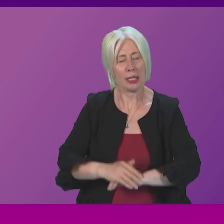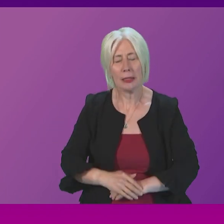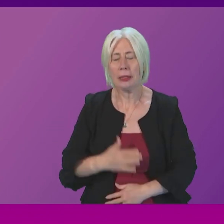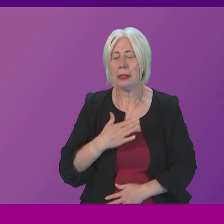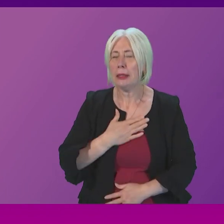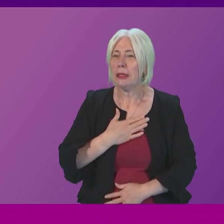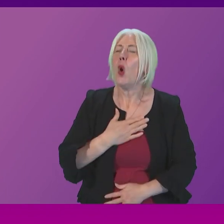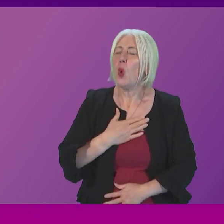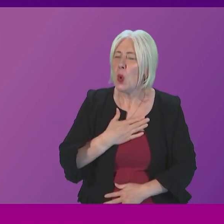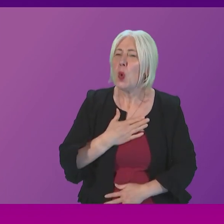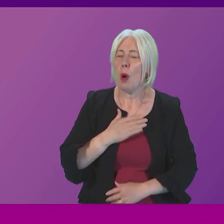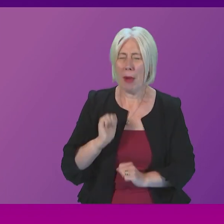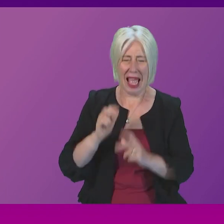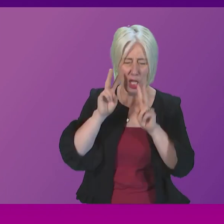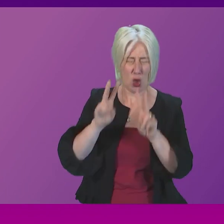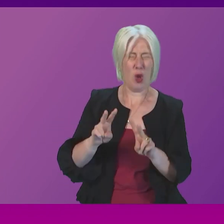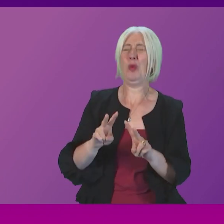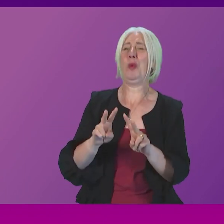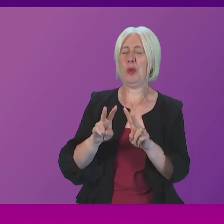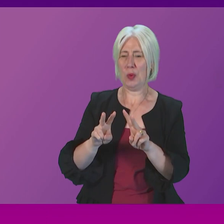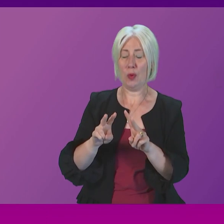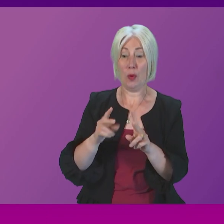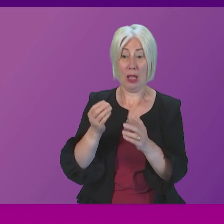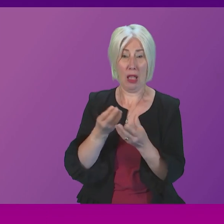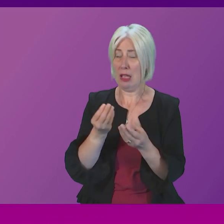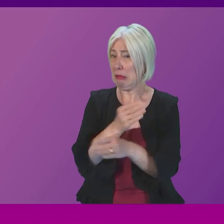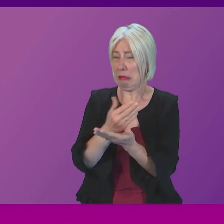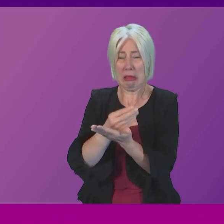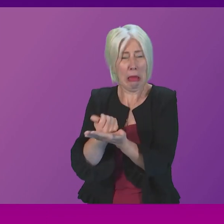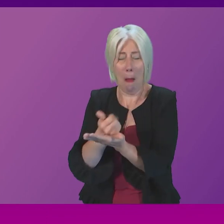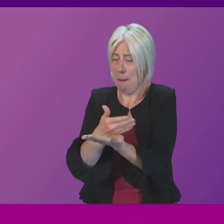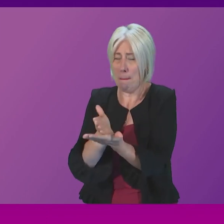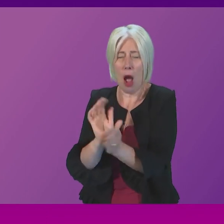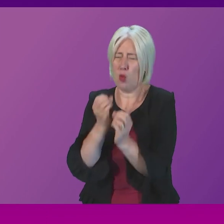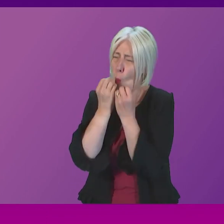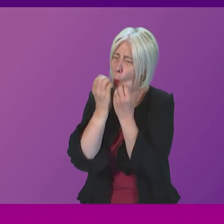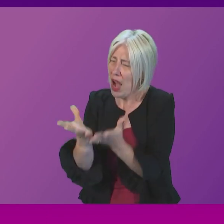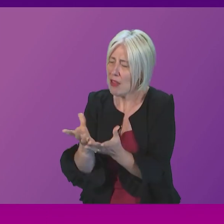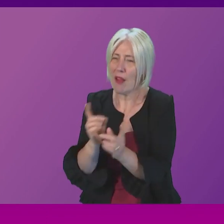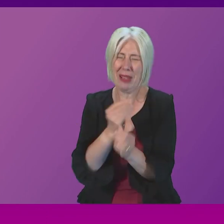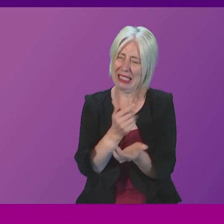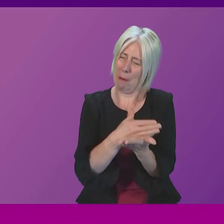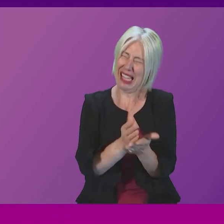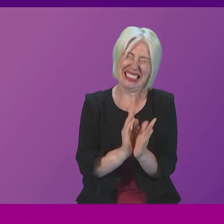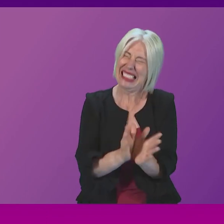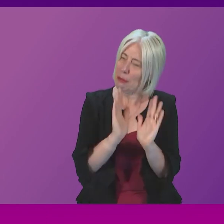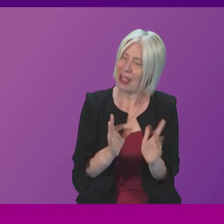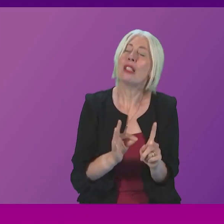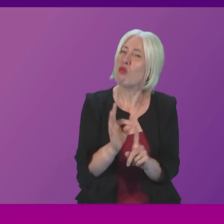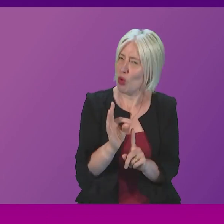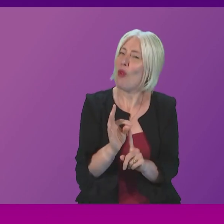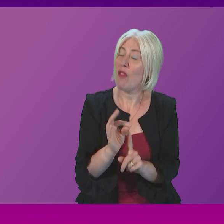I saw lots of areas that were wonderful but also areas that needed to be improved. So